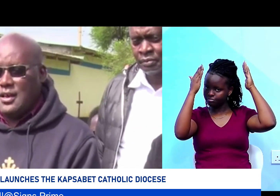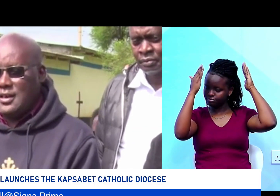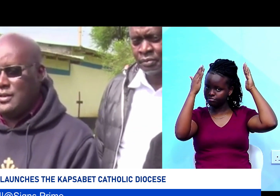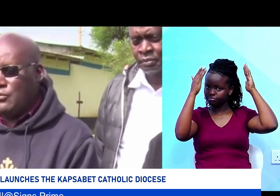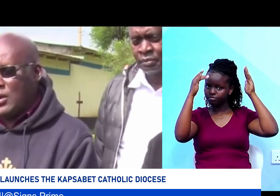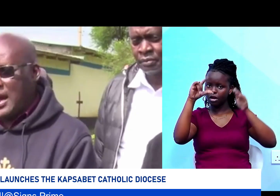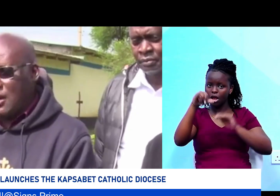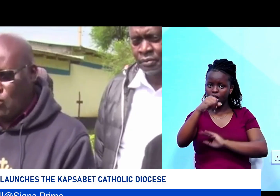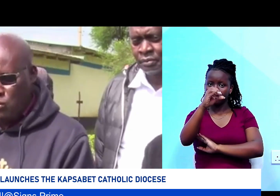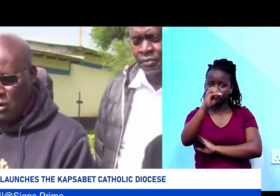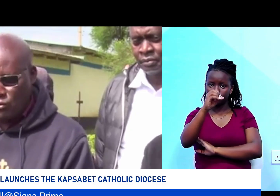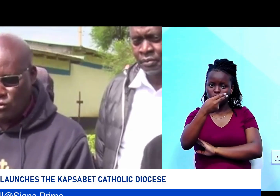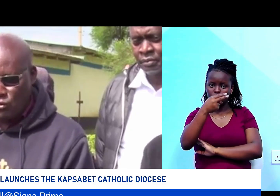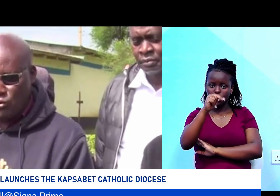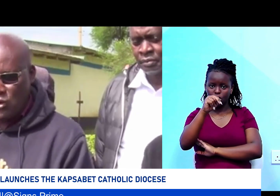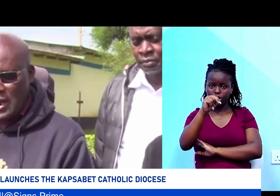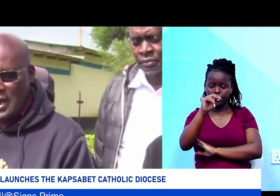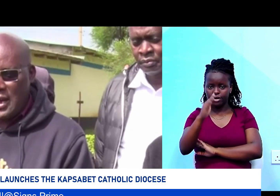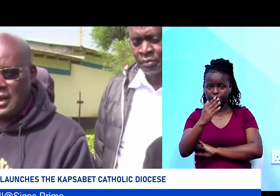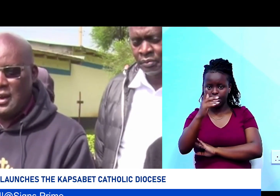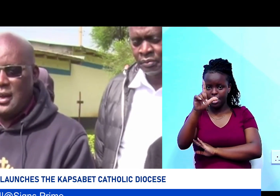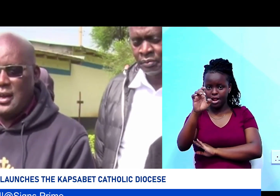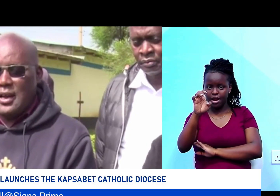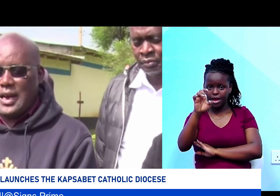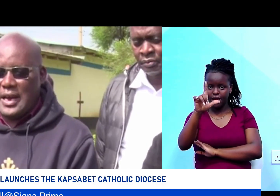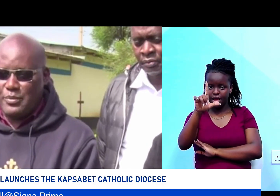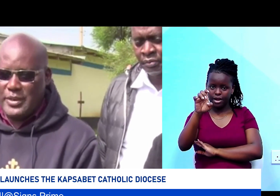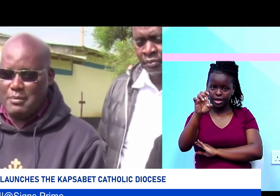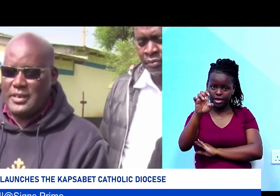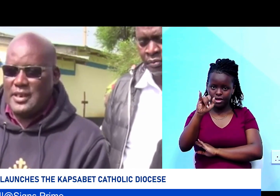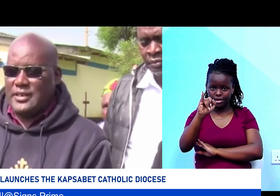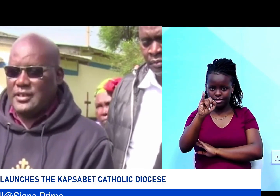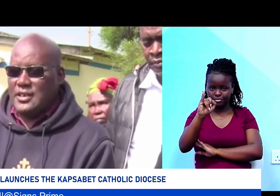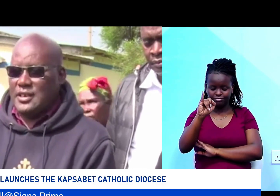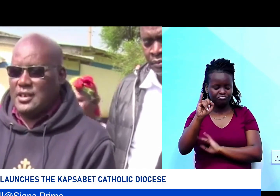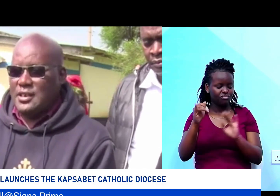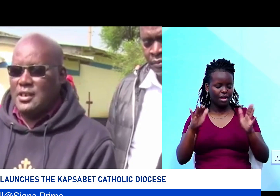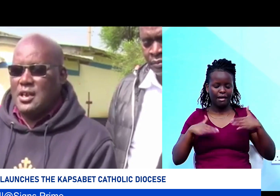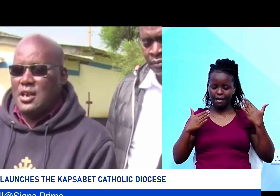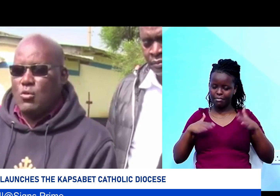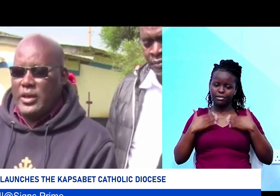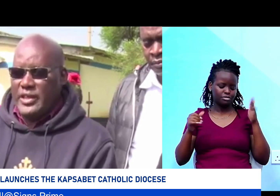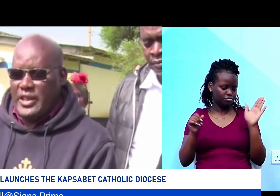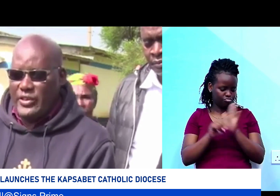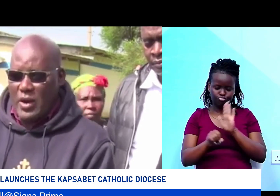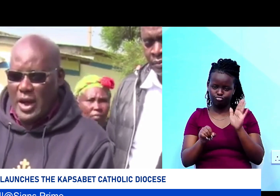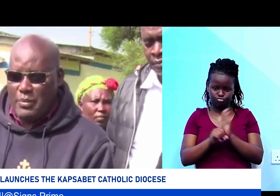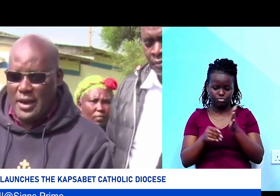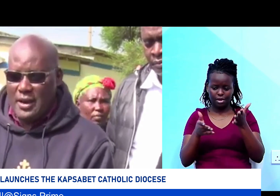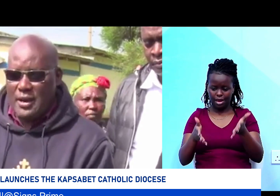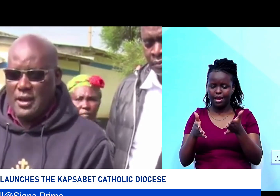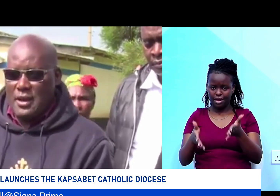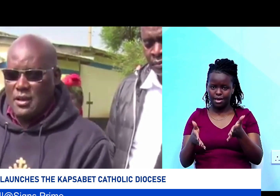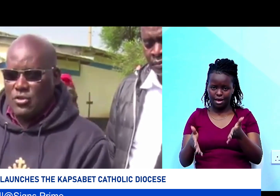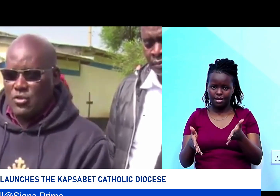Ni furaha kubwa kutoka Kapsabet na sisi wenyeji wa hapa,